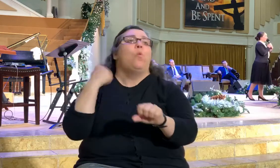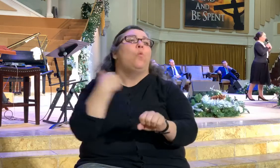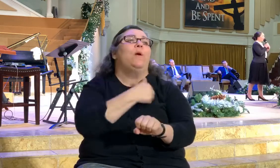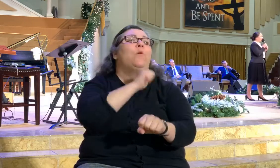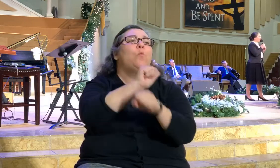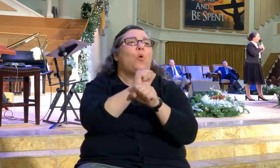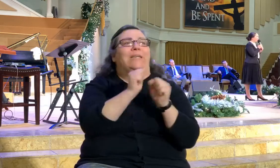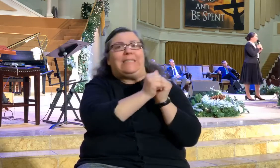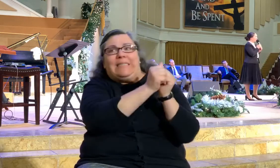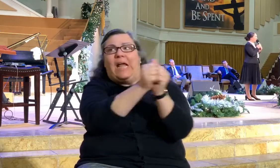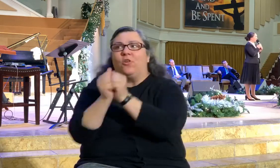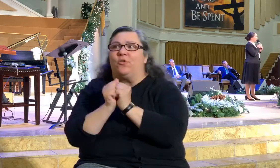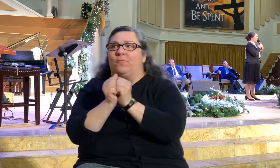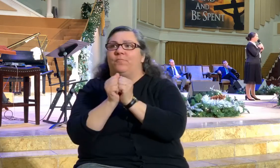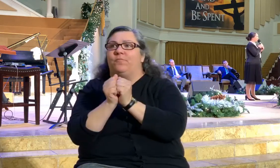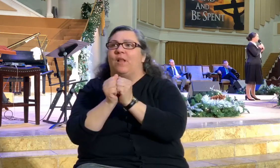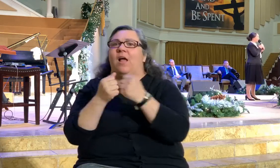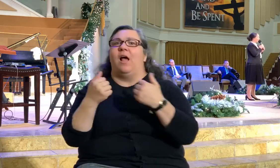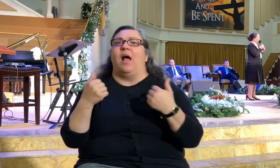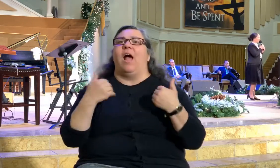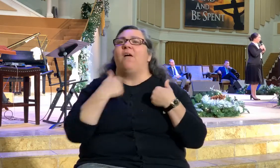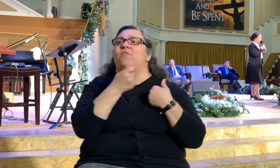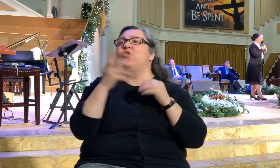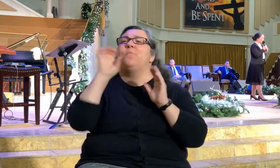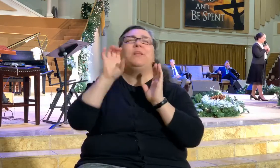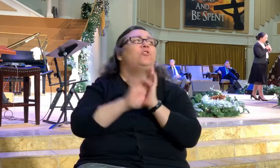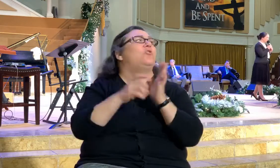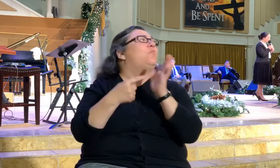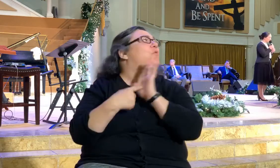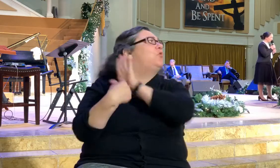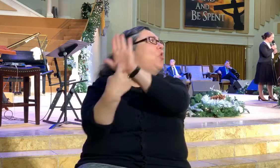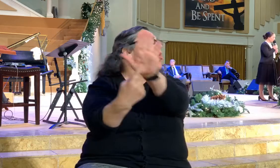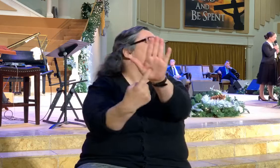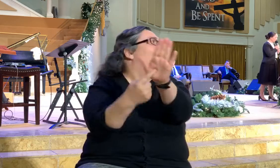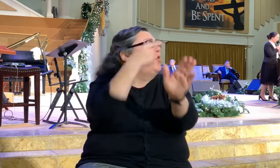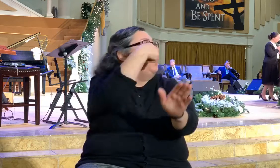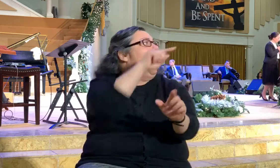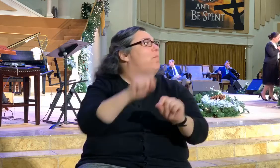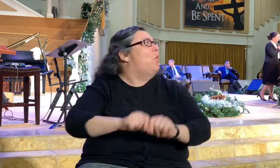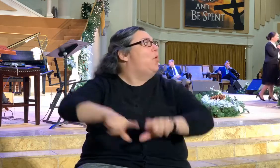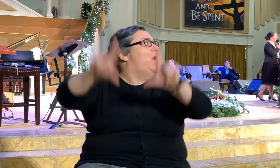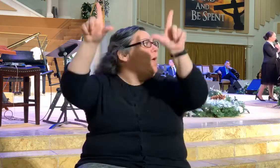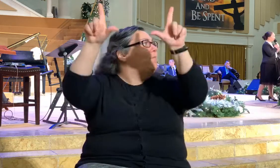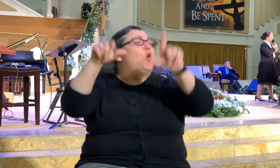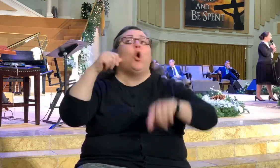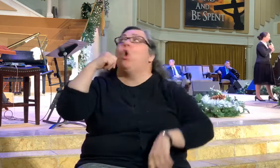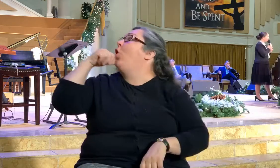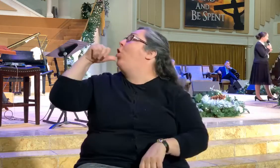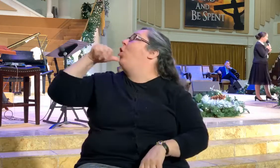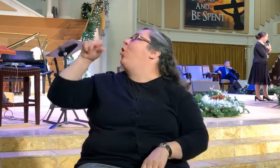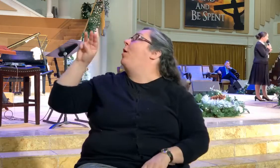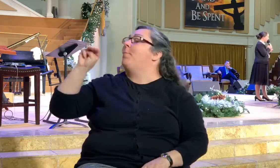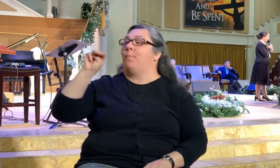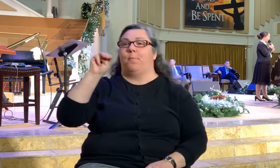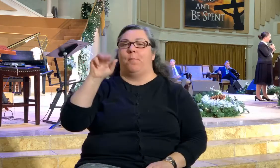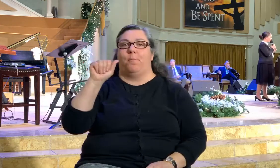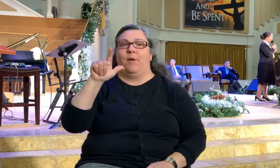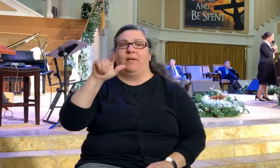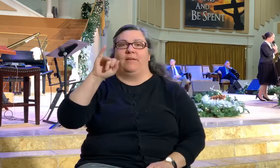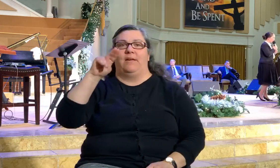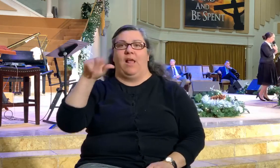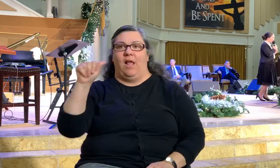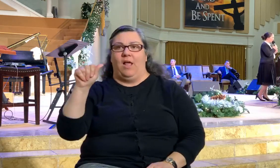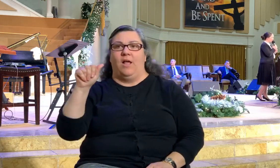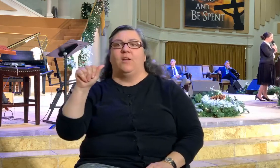I have a few pictures that I wanted to show. You can get those ready. There's a girl named Elena. She's a